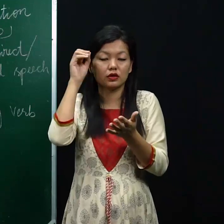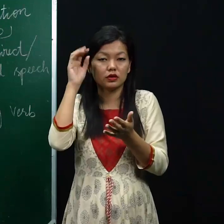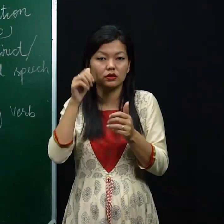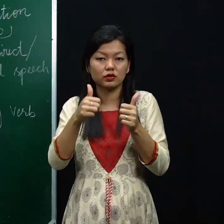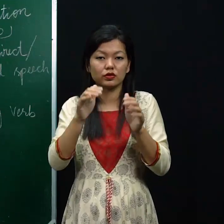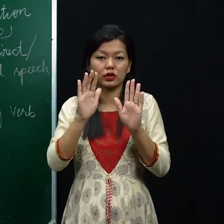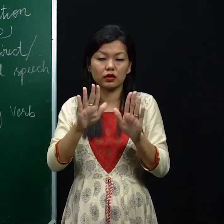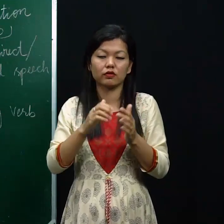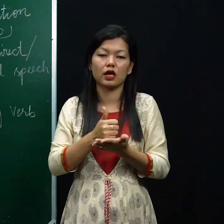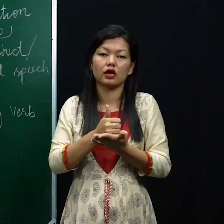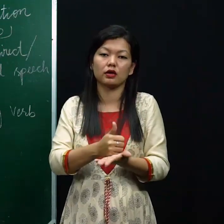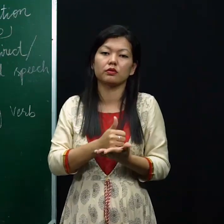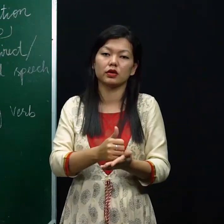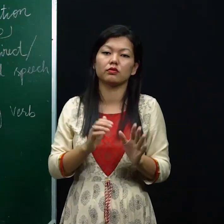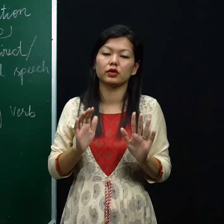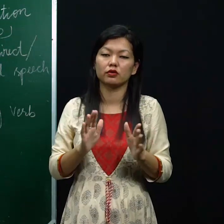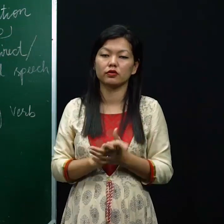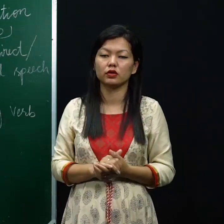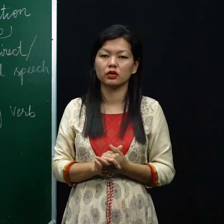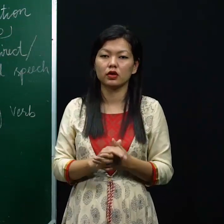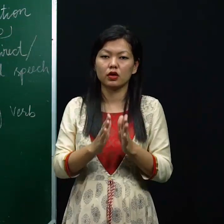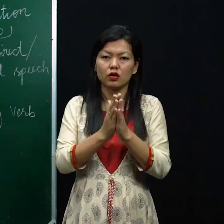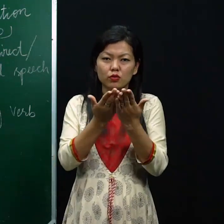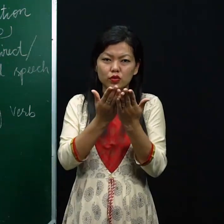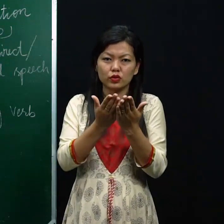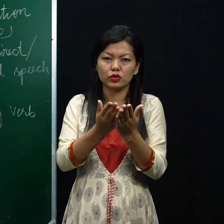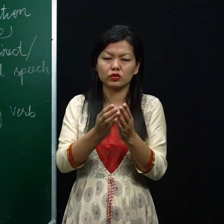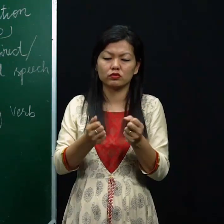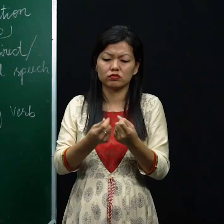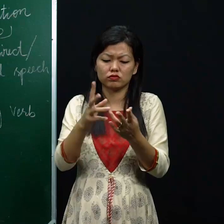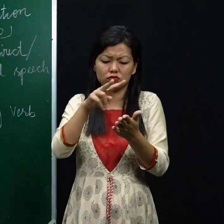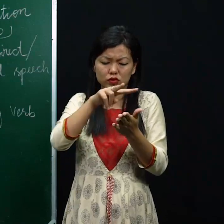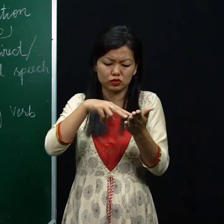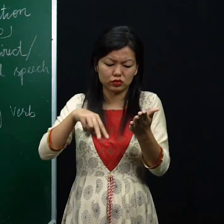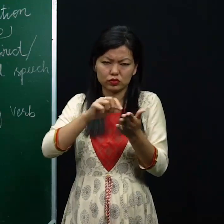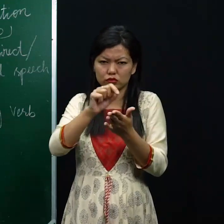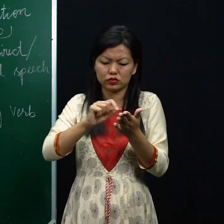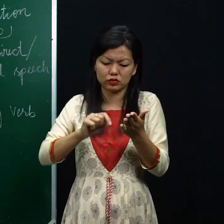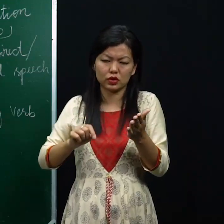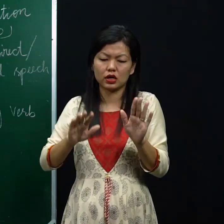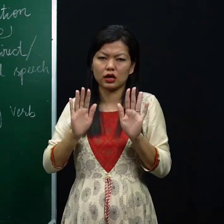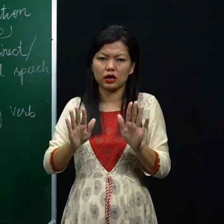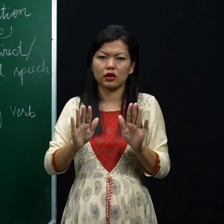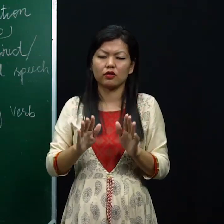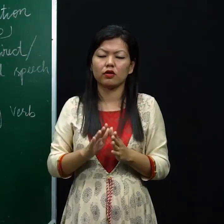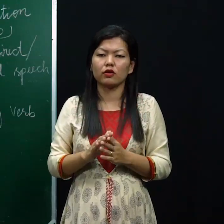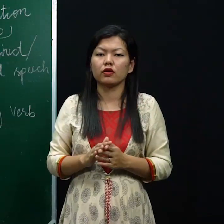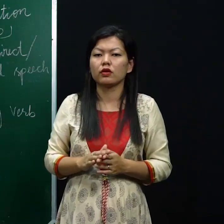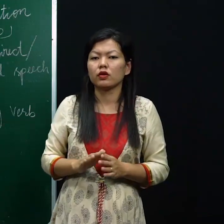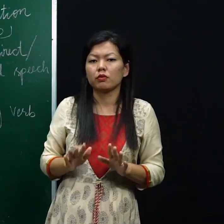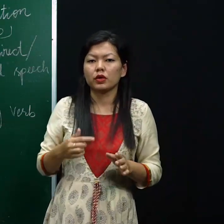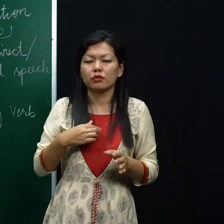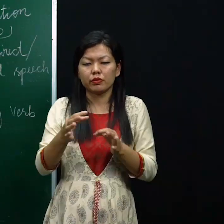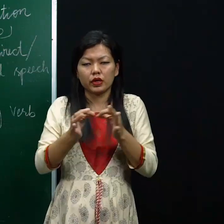the explanations that are given in the book. I cannot explain everything step by step because you have to do some readings too. Because if I